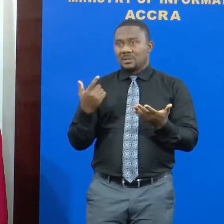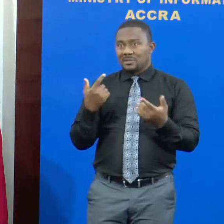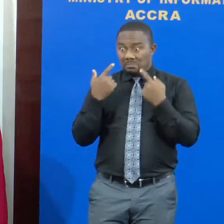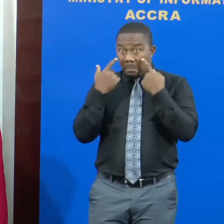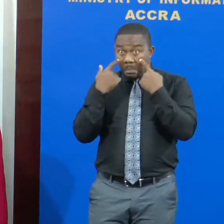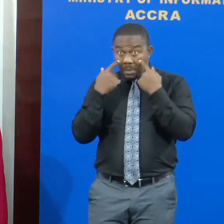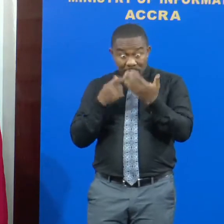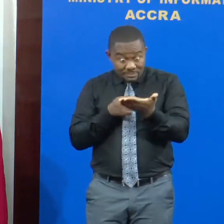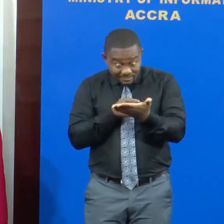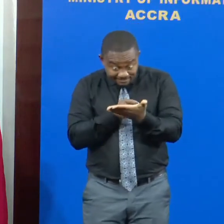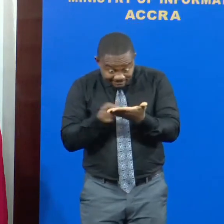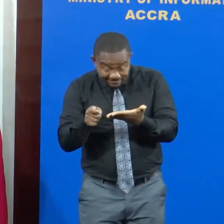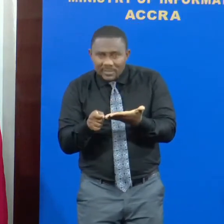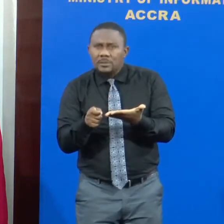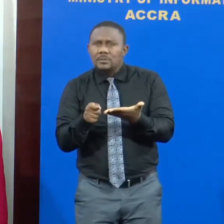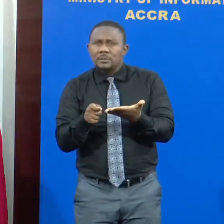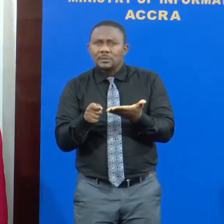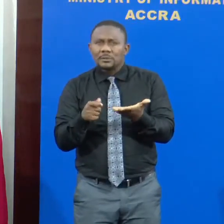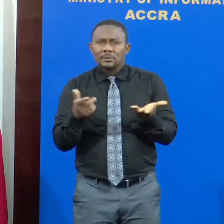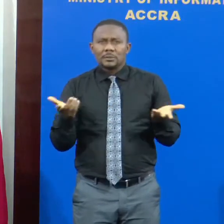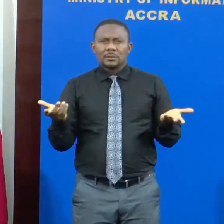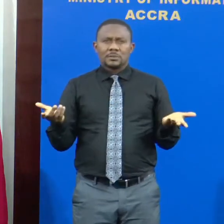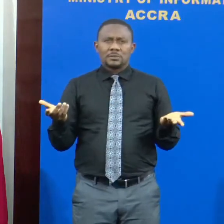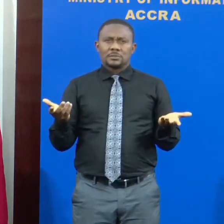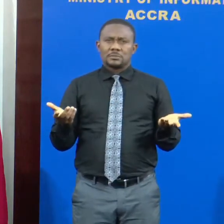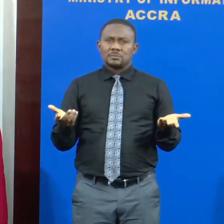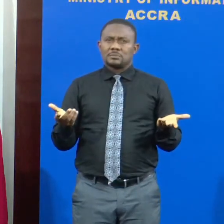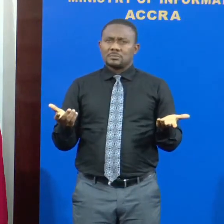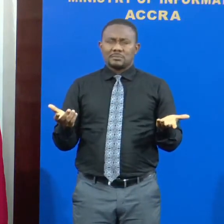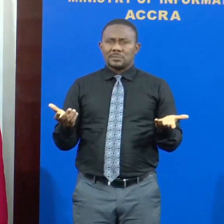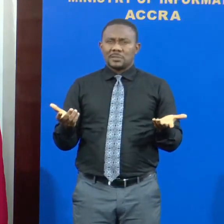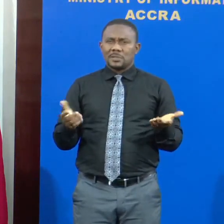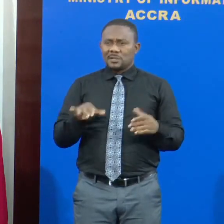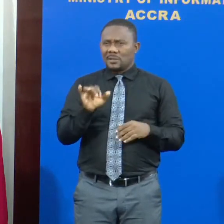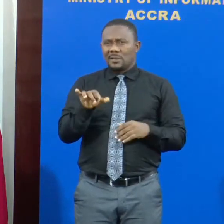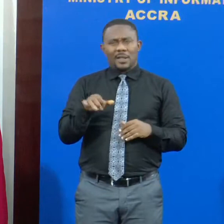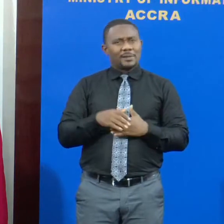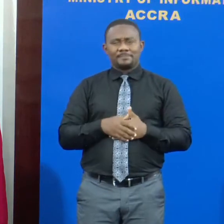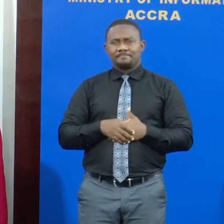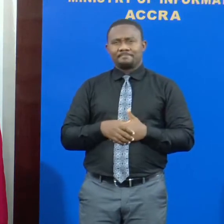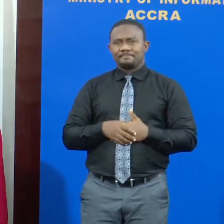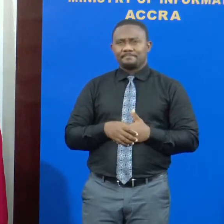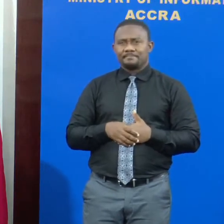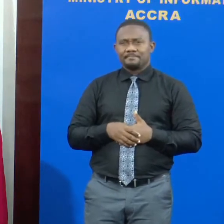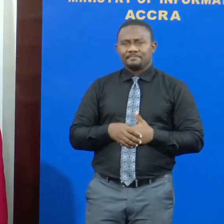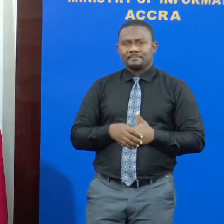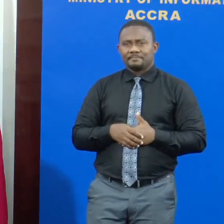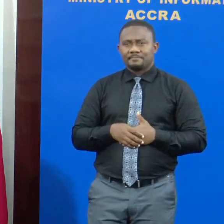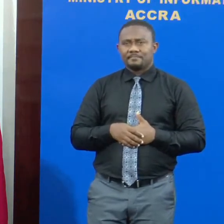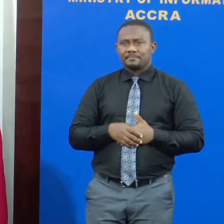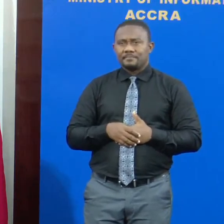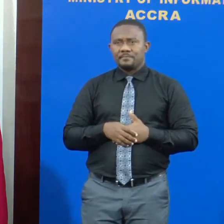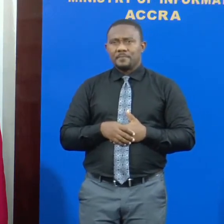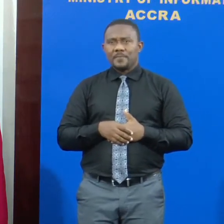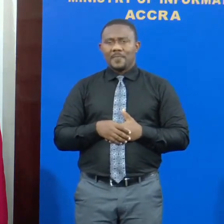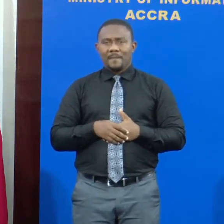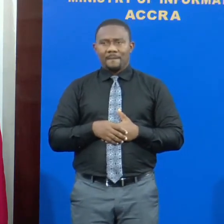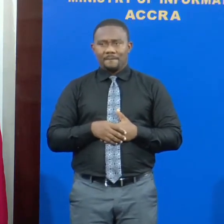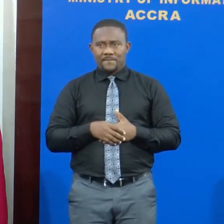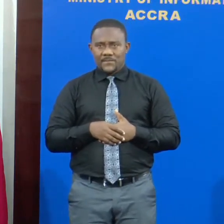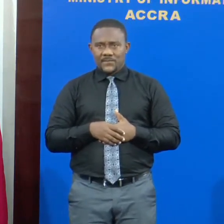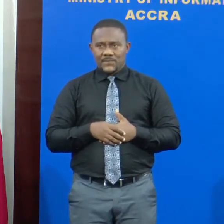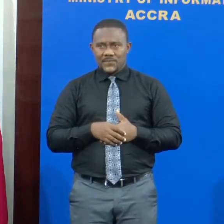open, there it's very limited probability that we'll admit, accept responsibility for that. In any event, there's